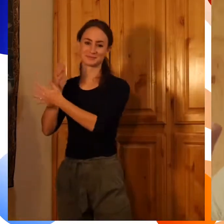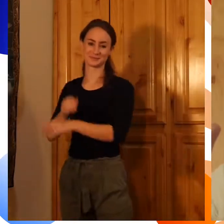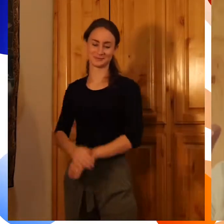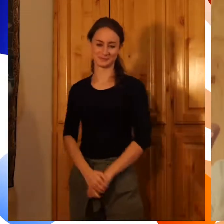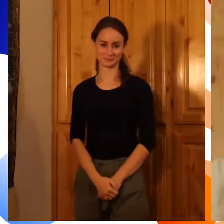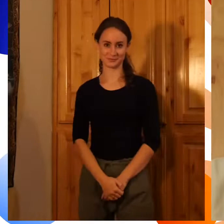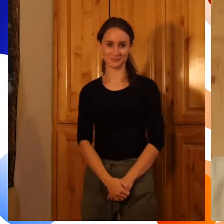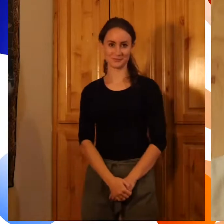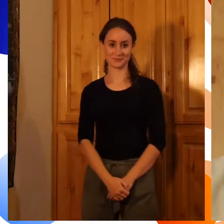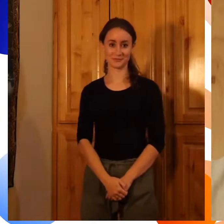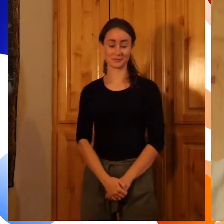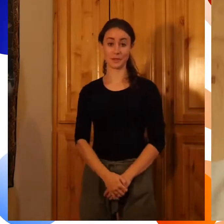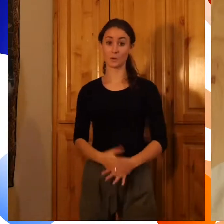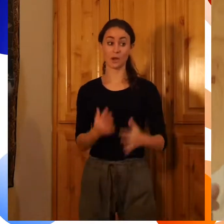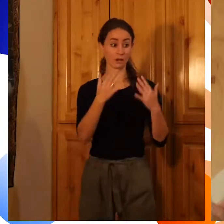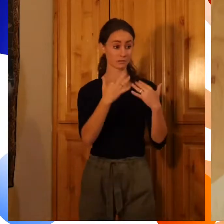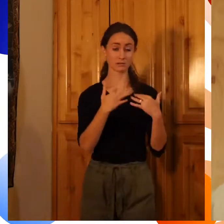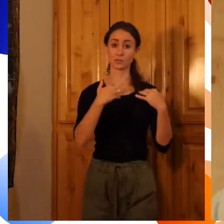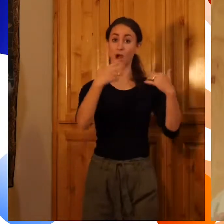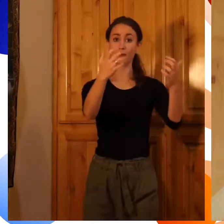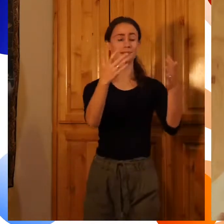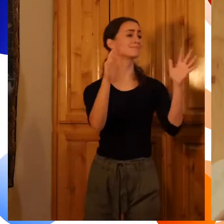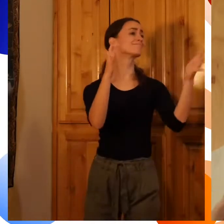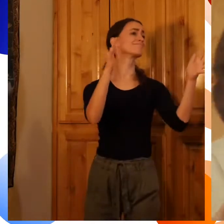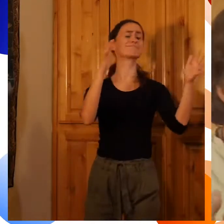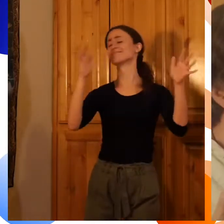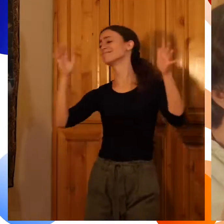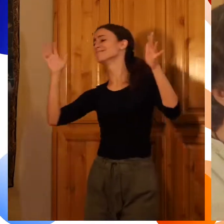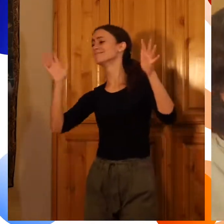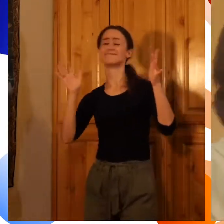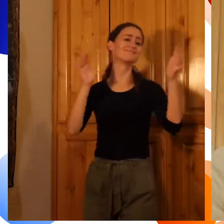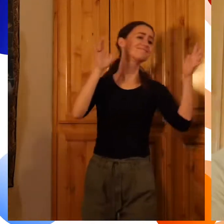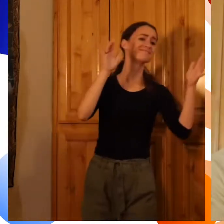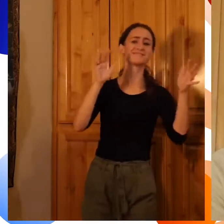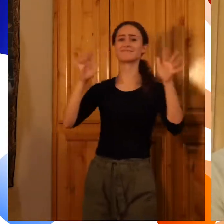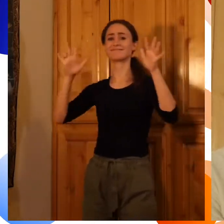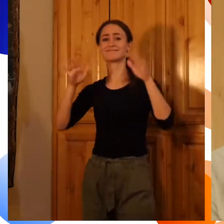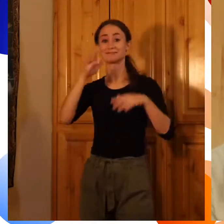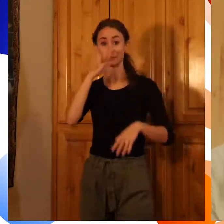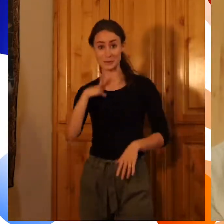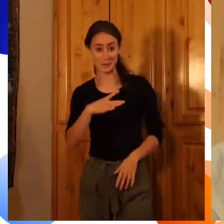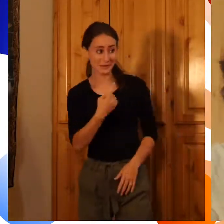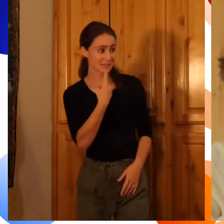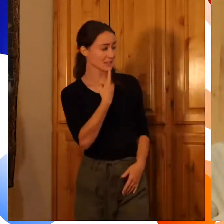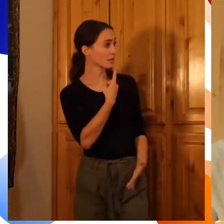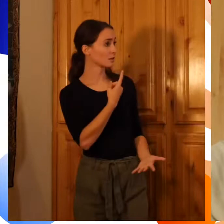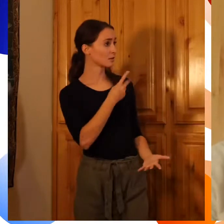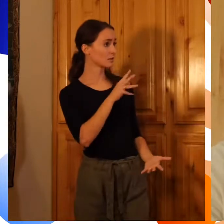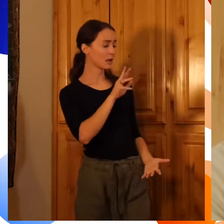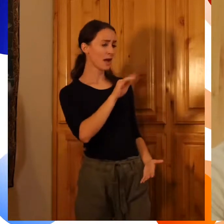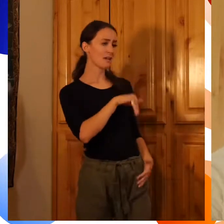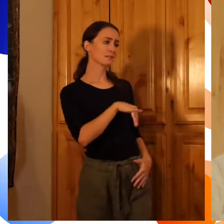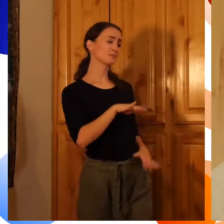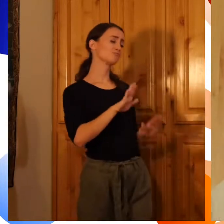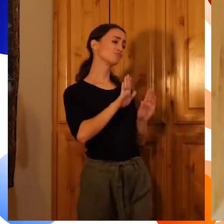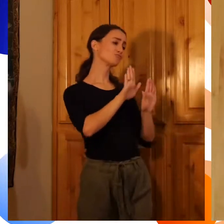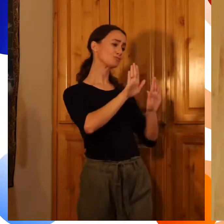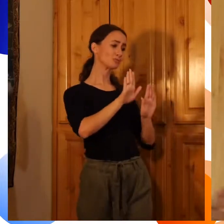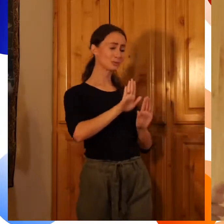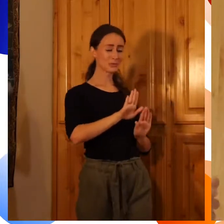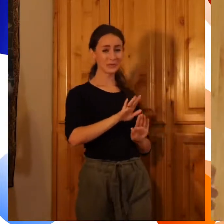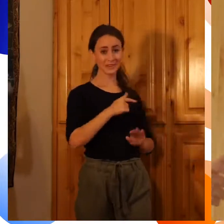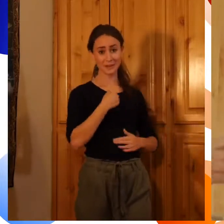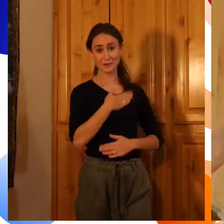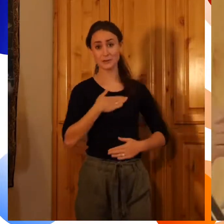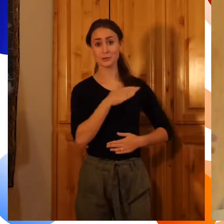Well, the audience applauded thunderously, and Lady Priscilla said to Donald, "Well, that was very lovely. What you played, I enjoyed it." And Donald